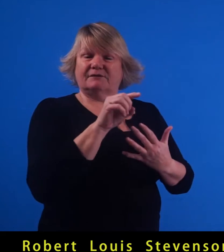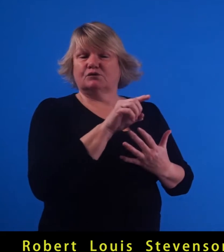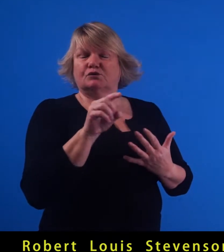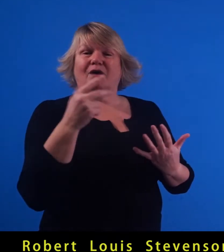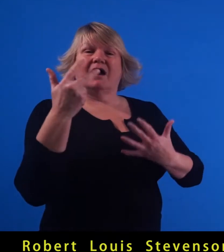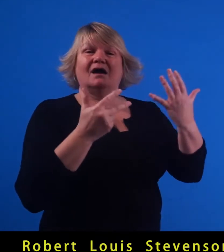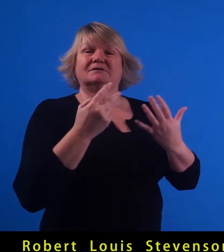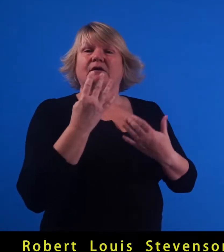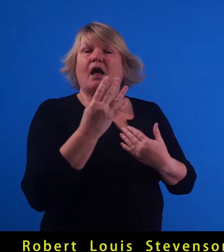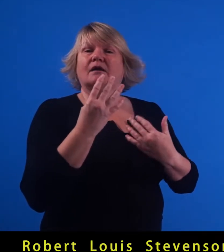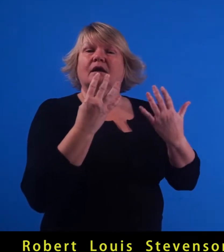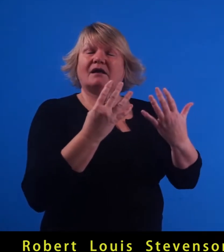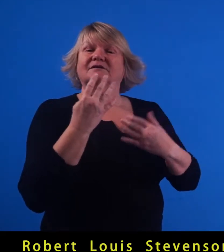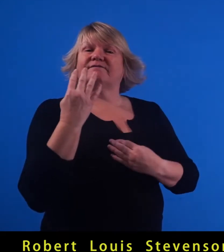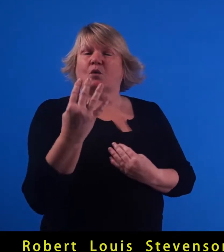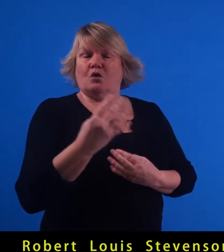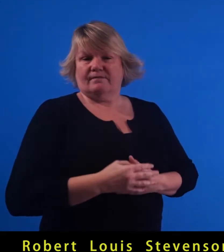1850 to 1894.